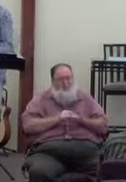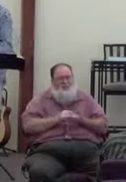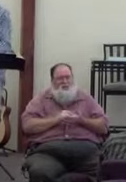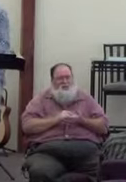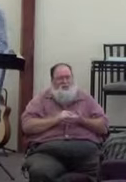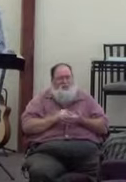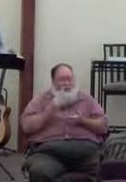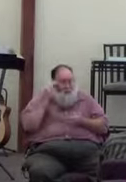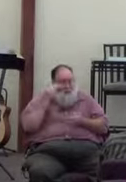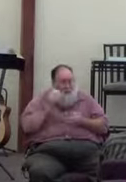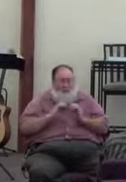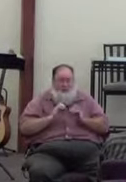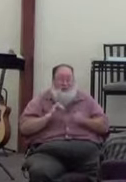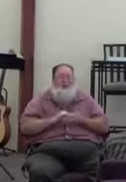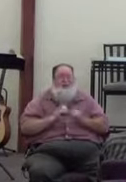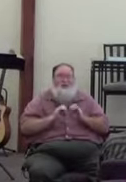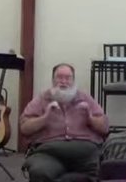perish.